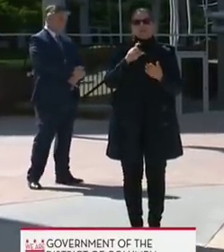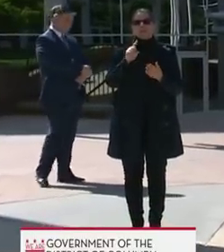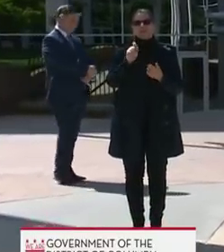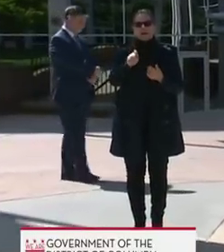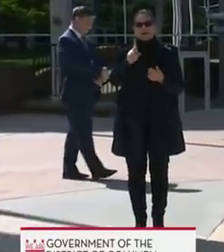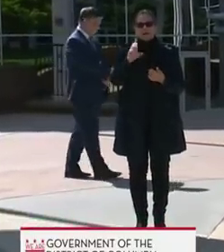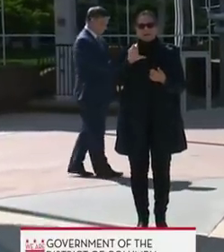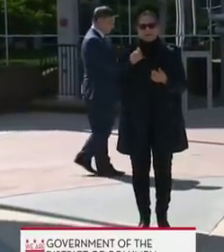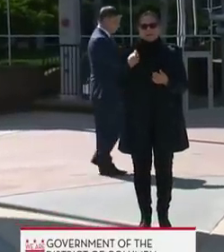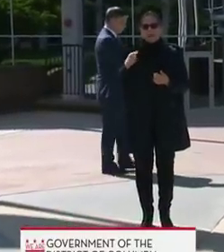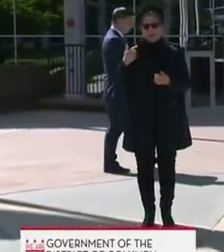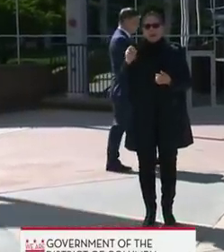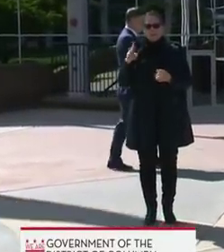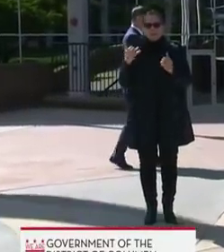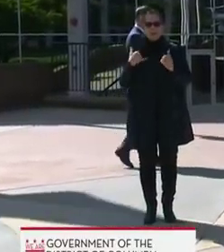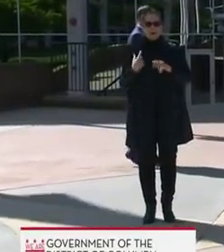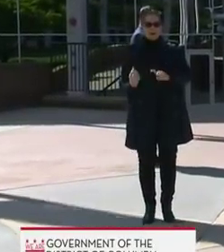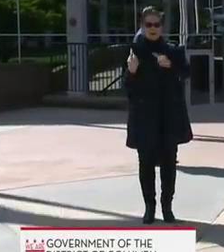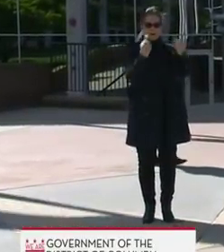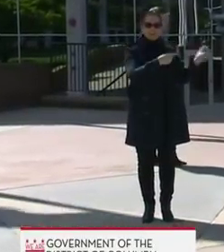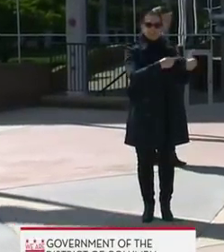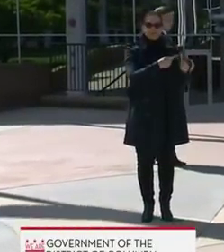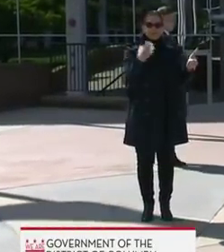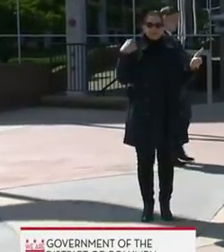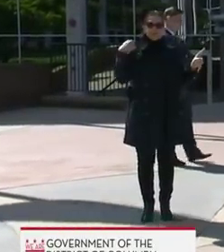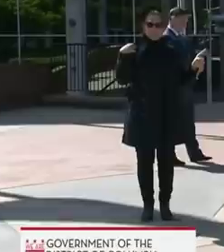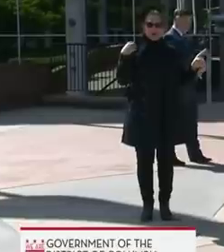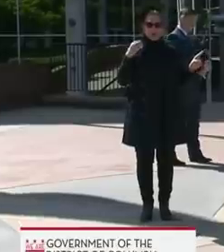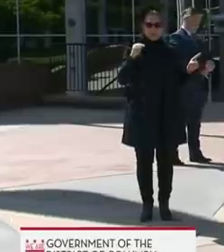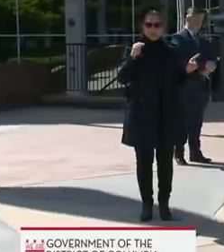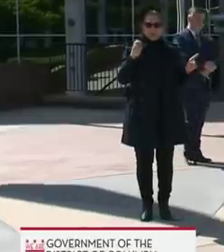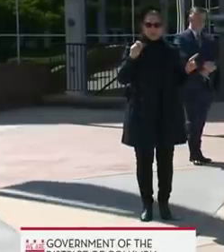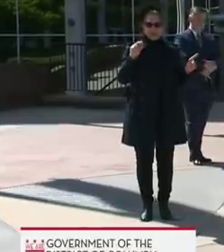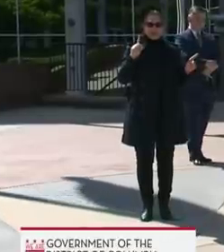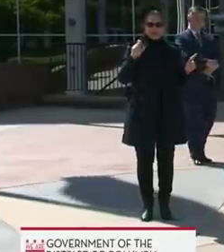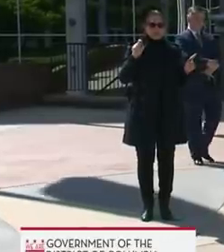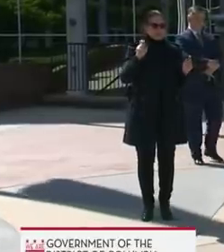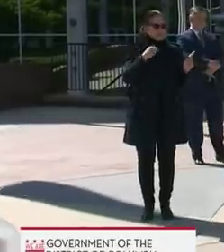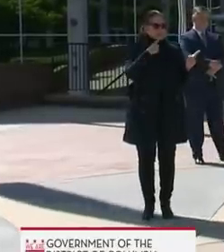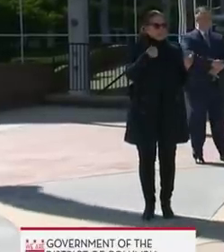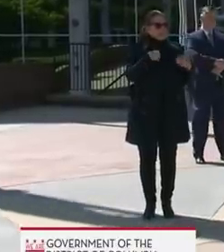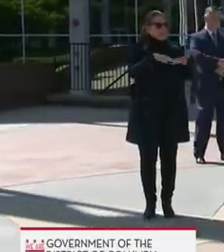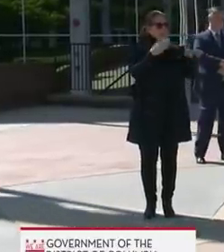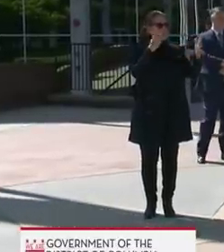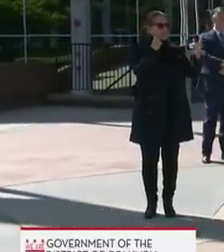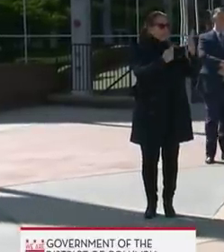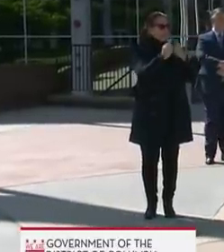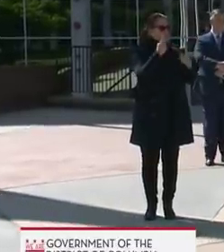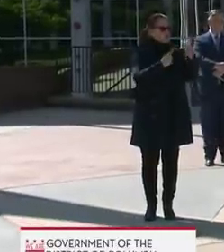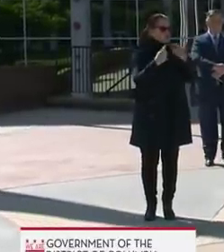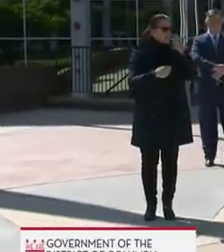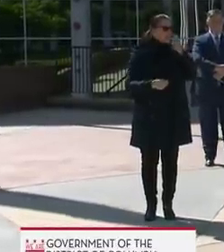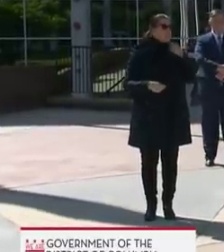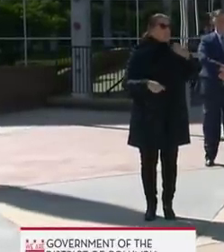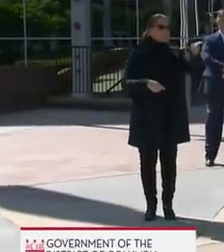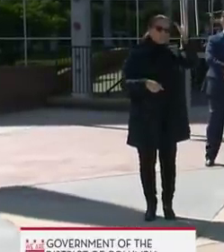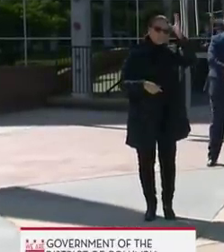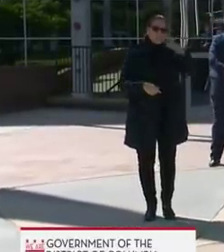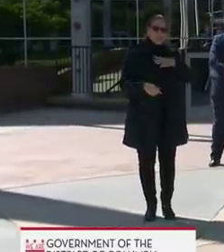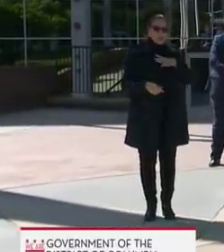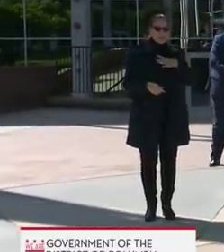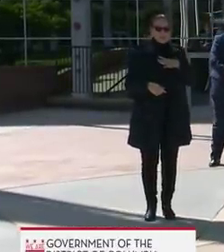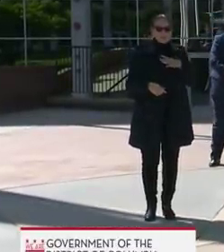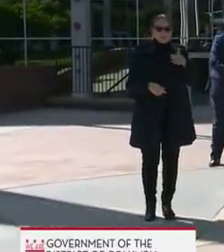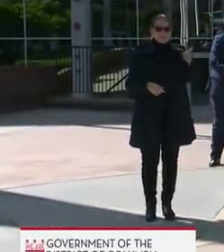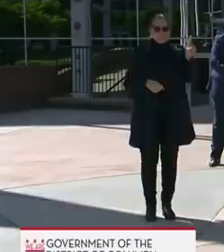Thank you, Madam Mayor. Are there questions? Martin. Just starting off on the two provisions you mentioned regarding